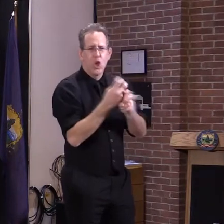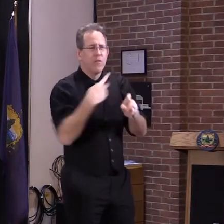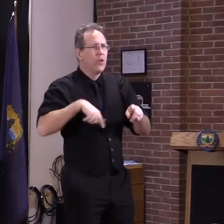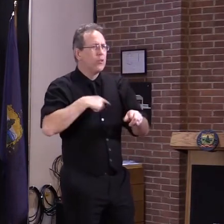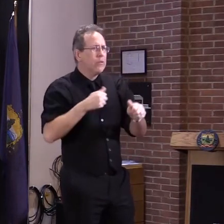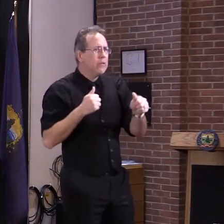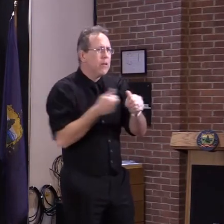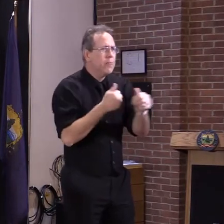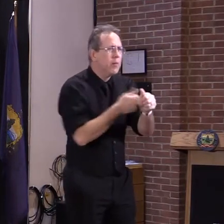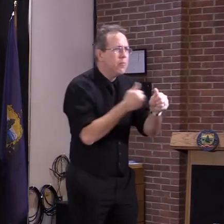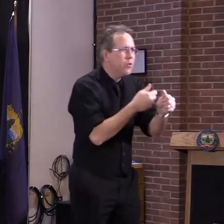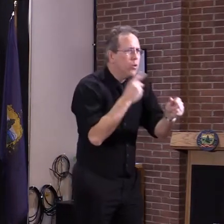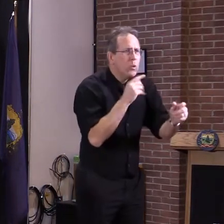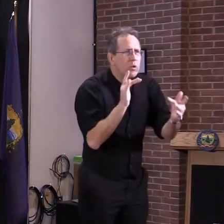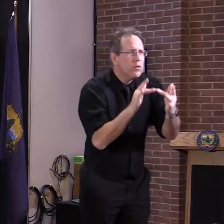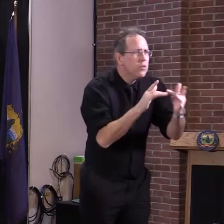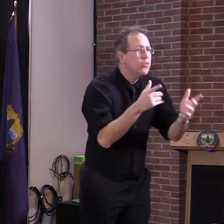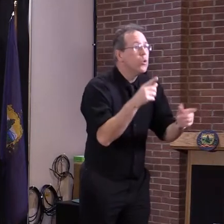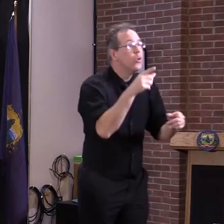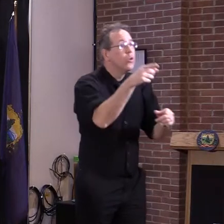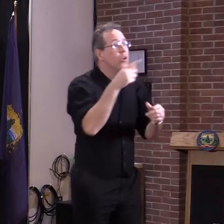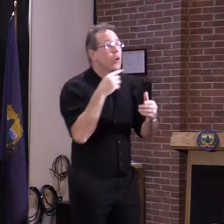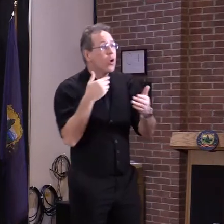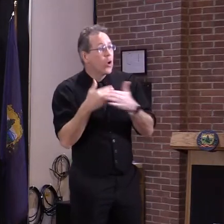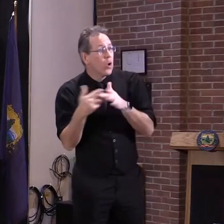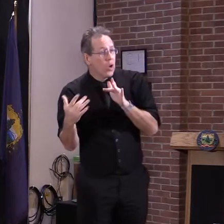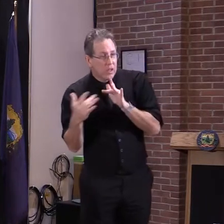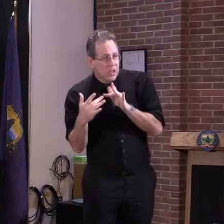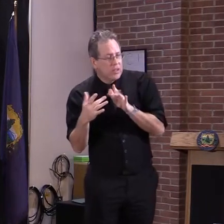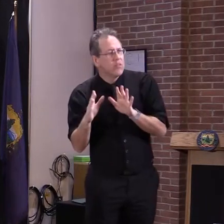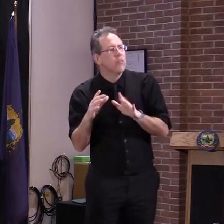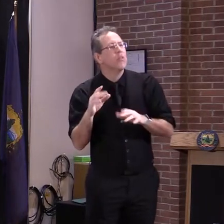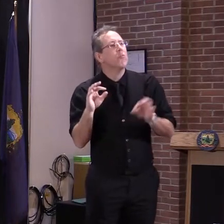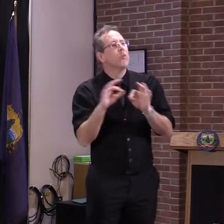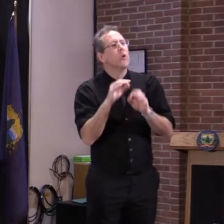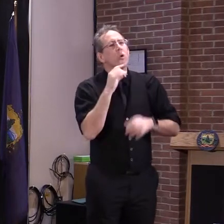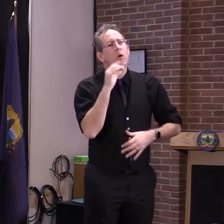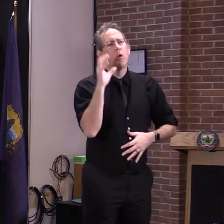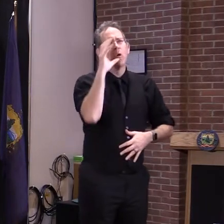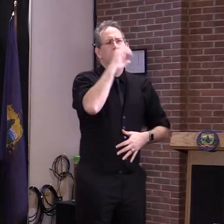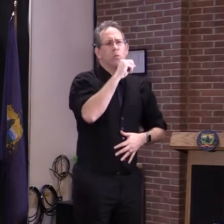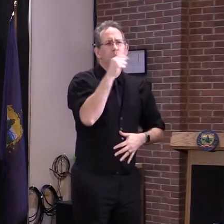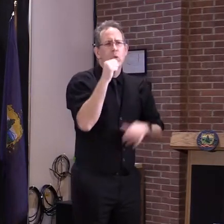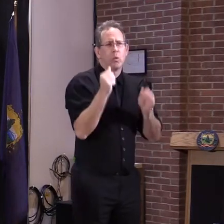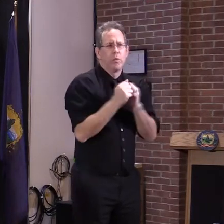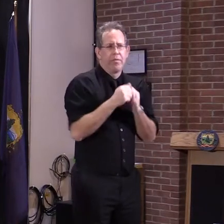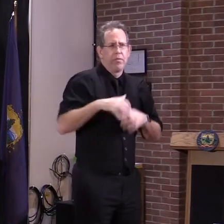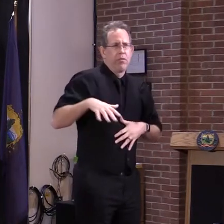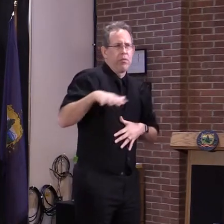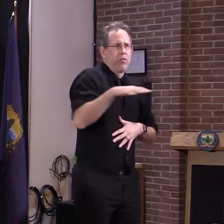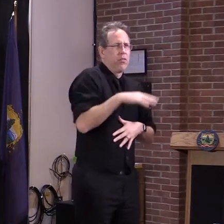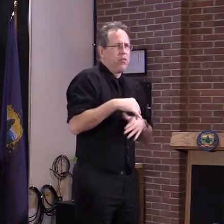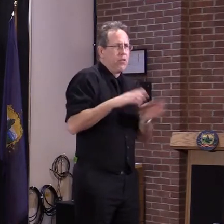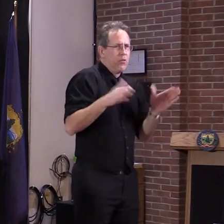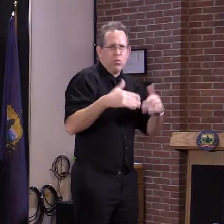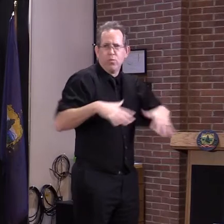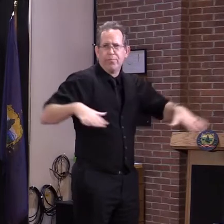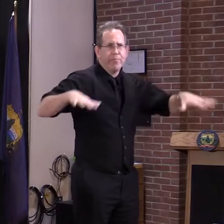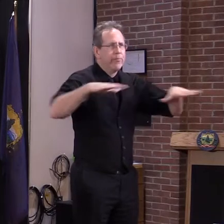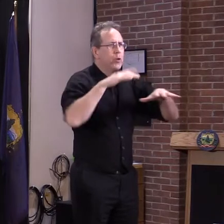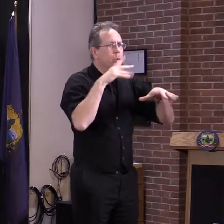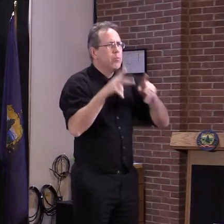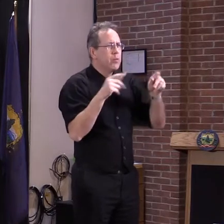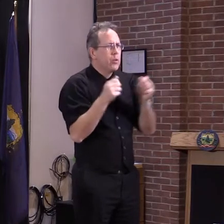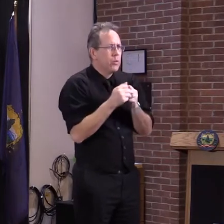close contacts to presumptive contacts is at the heart of fundamental shift in thinking that's underway in our schools right now as they implement Test at